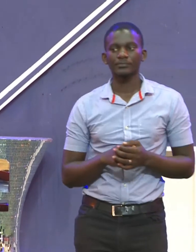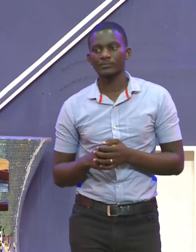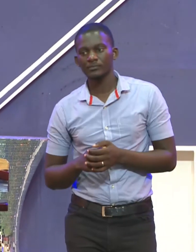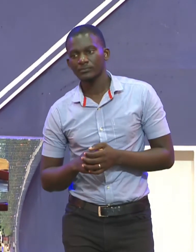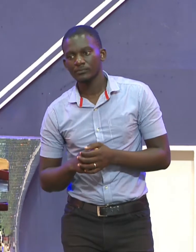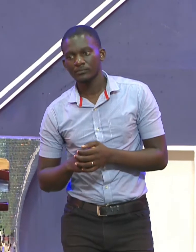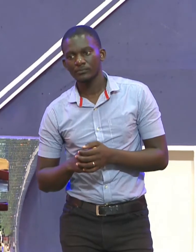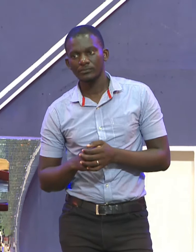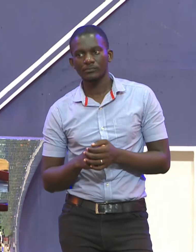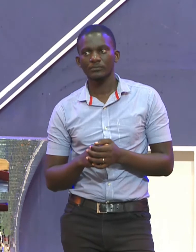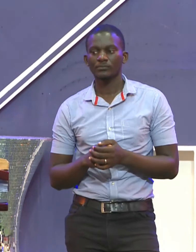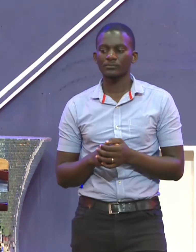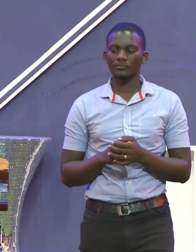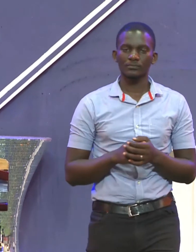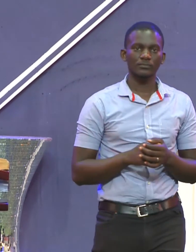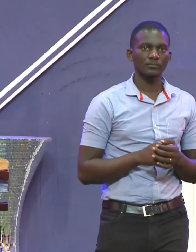Wait.